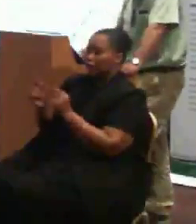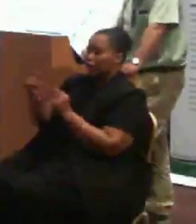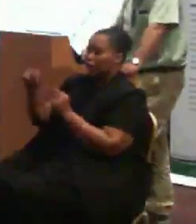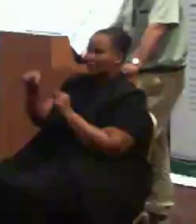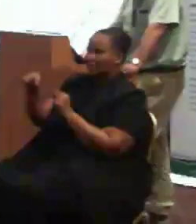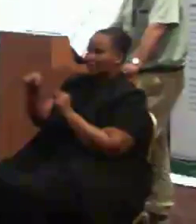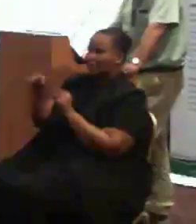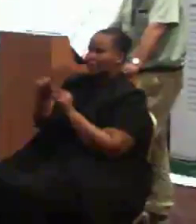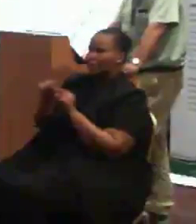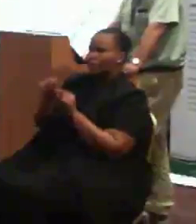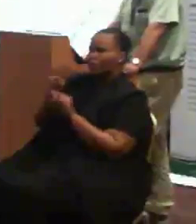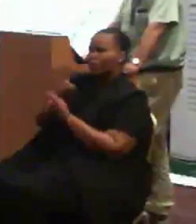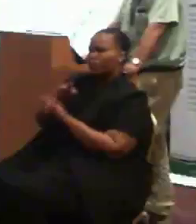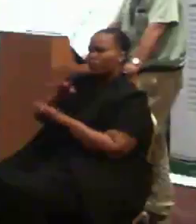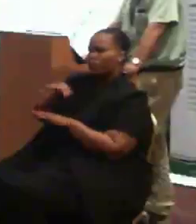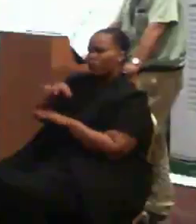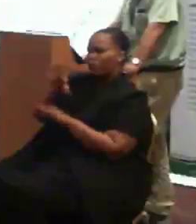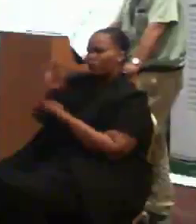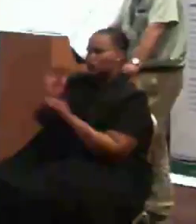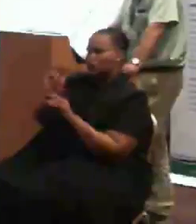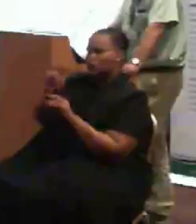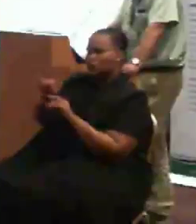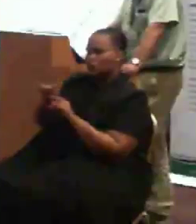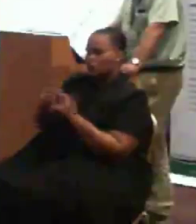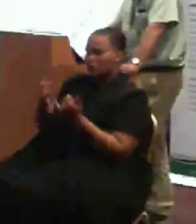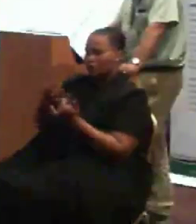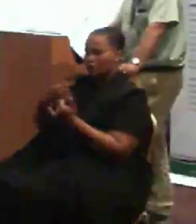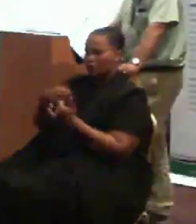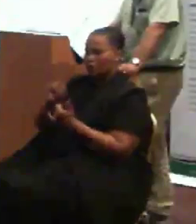for 19% to fund this business model.